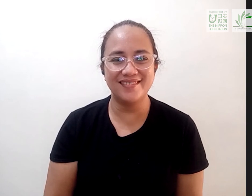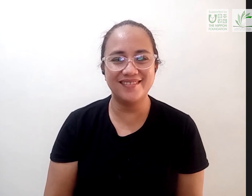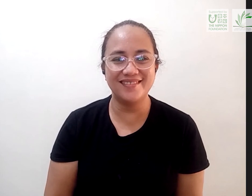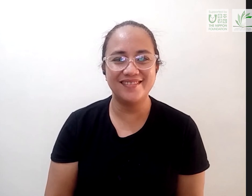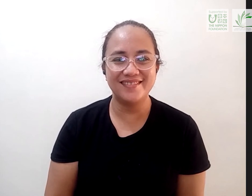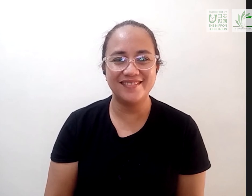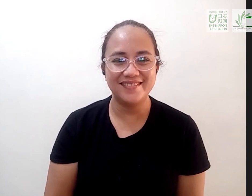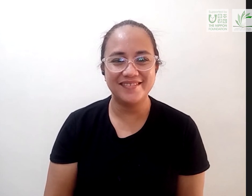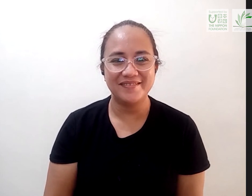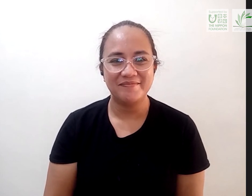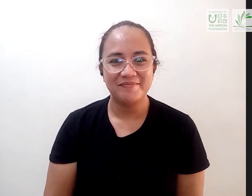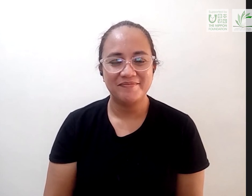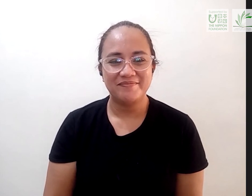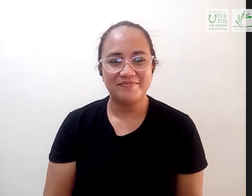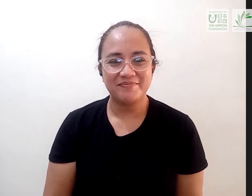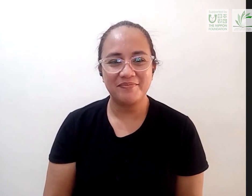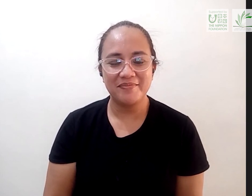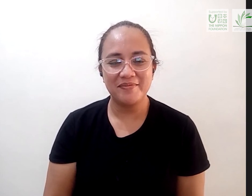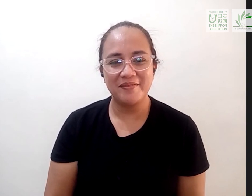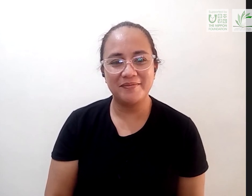All right.